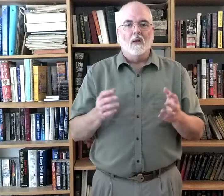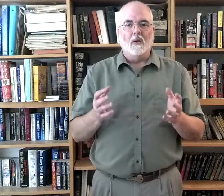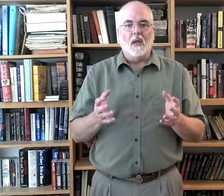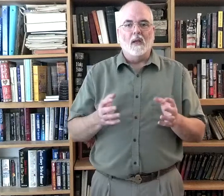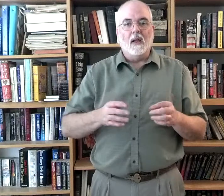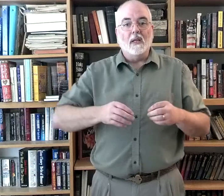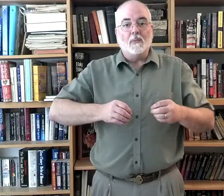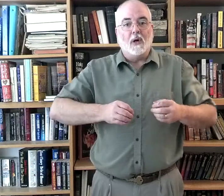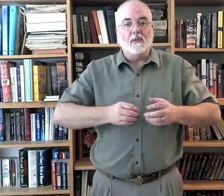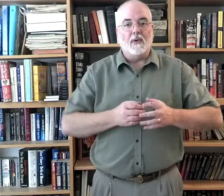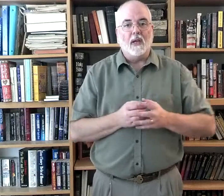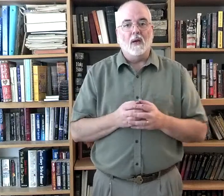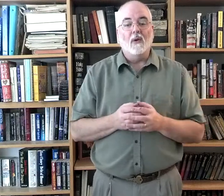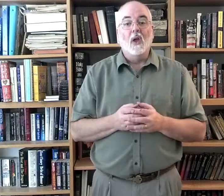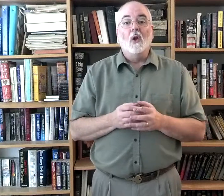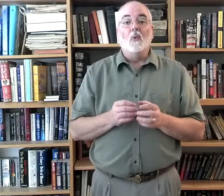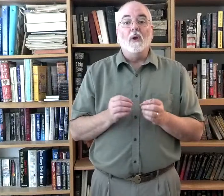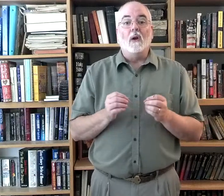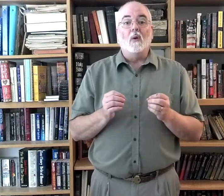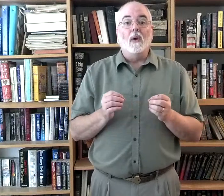Okay, in this part of the video, we are going to